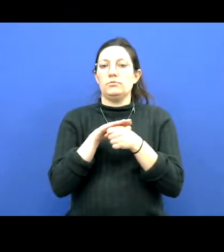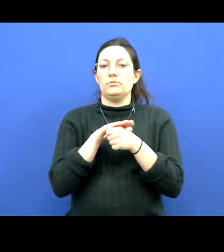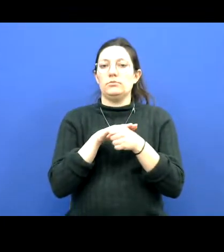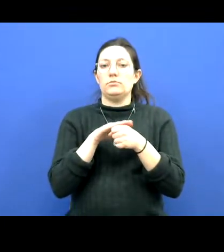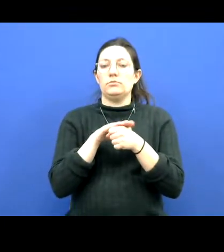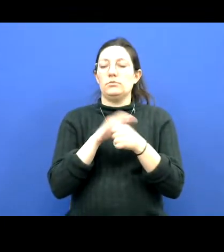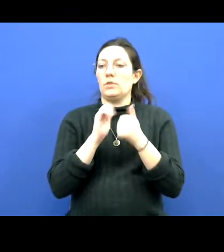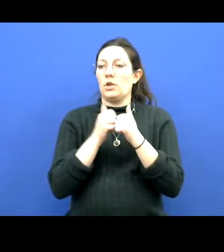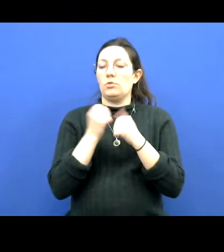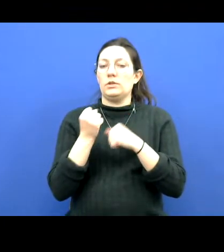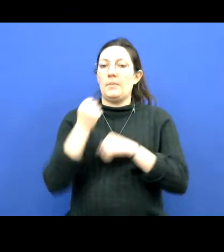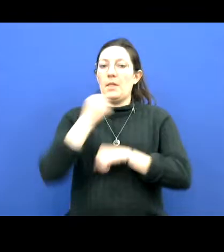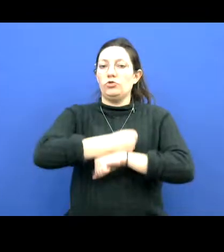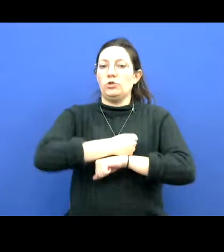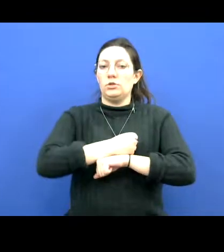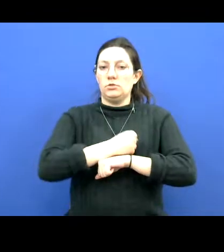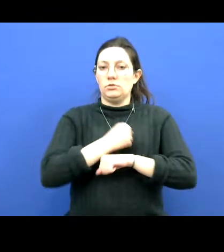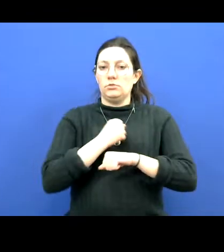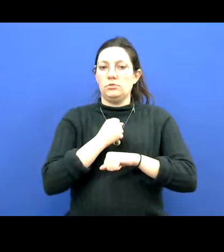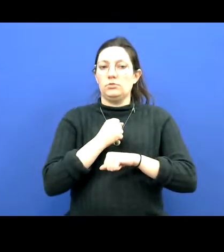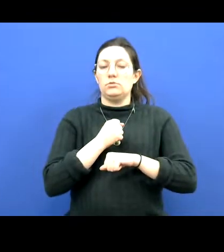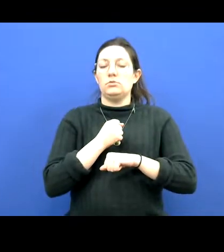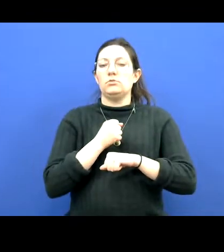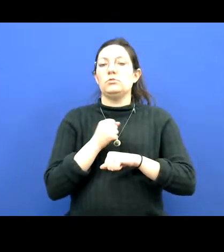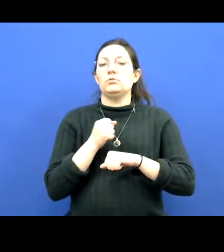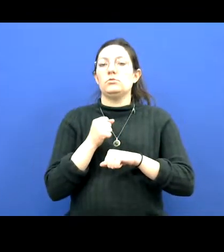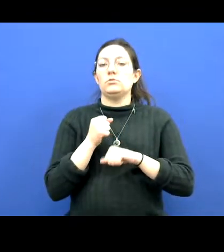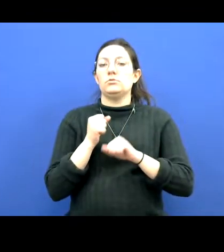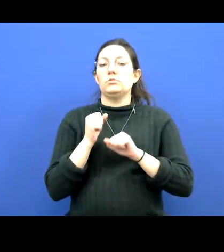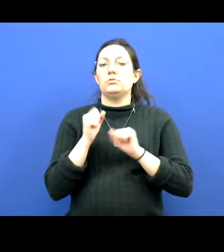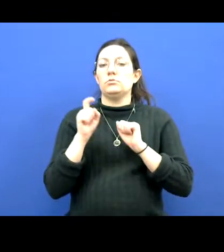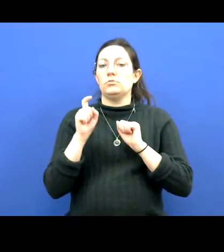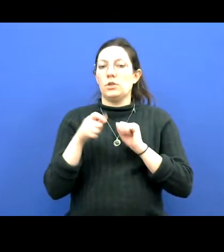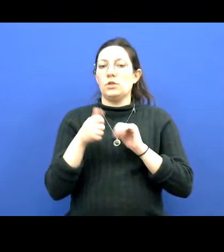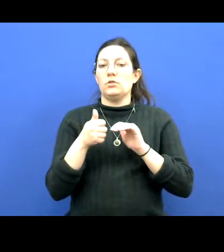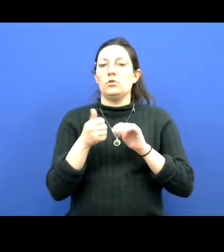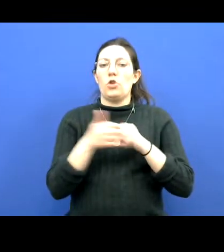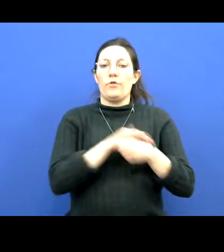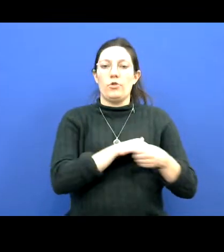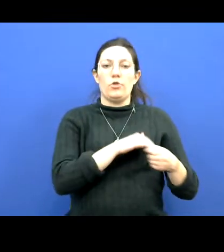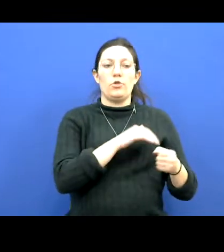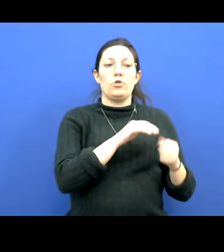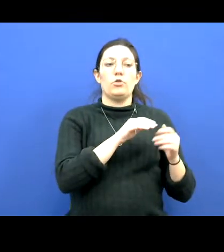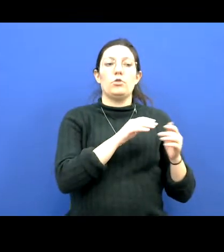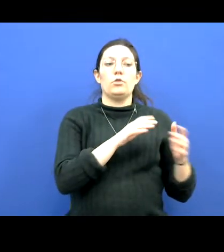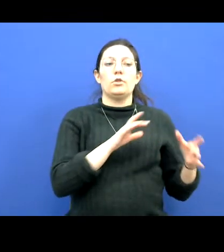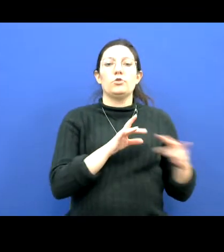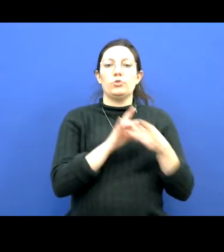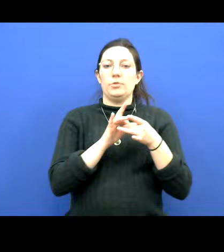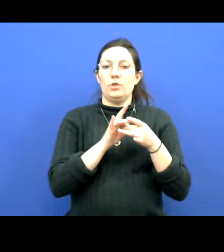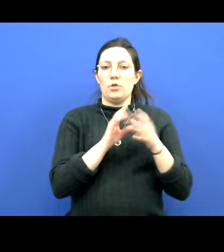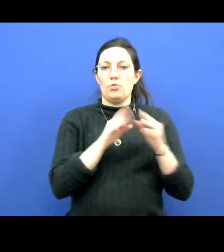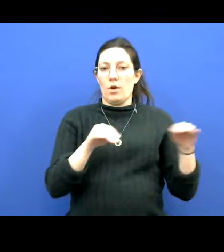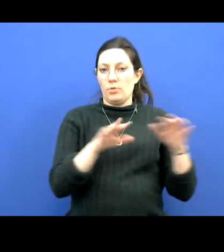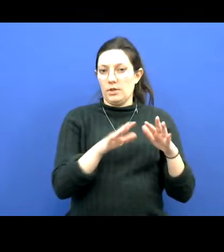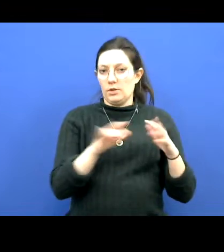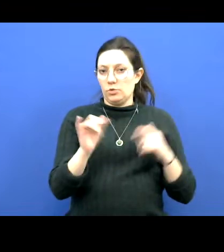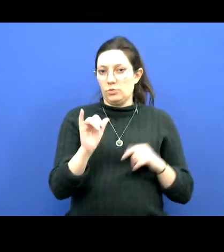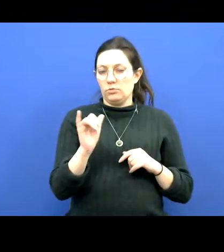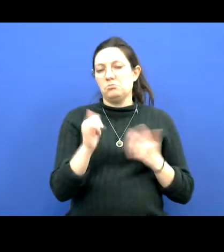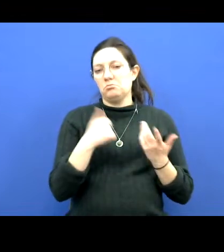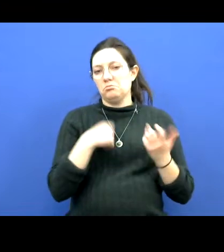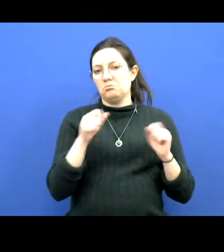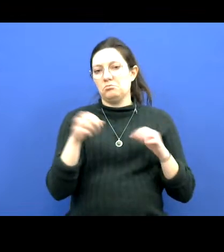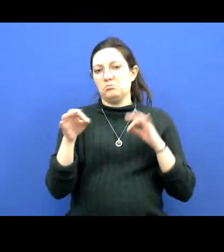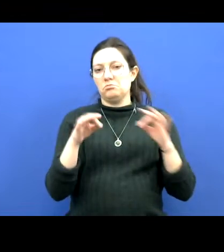demolition also applies to contributing properties in a historic district. And let me just explain what some of these terms mean.